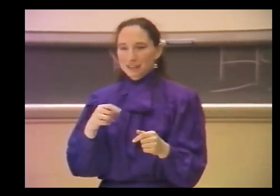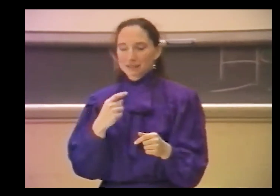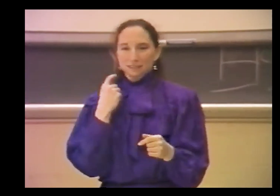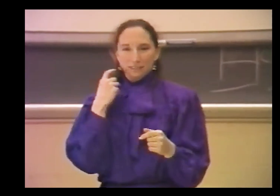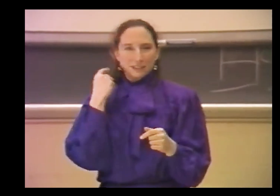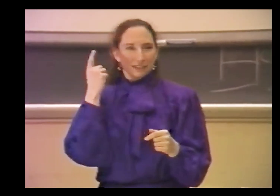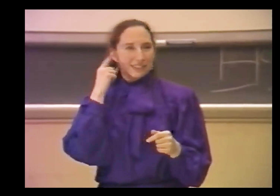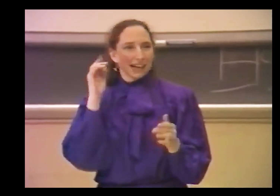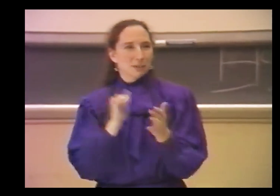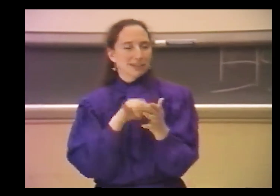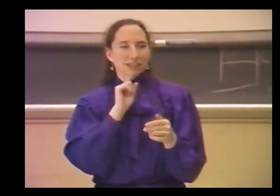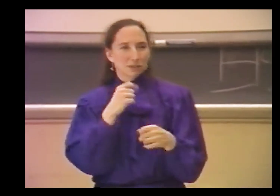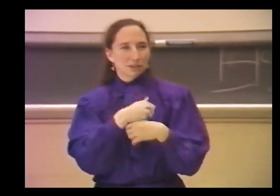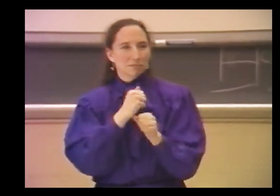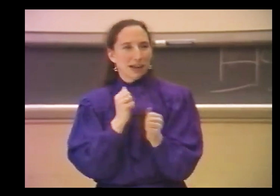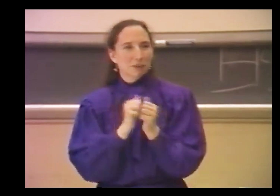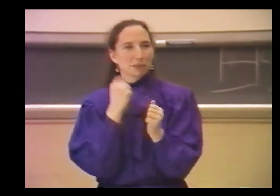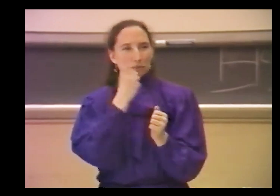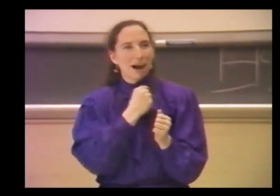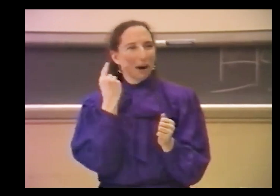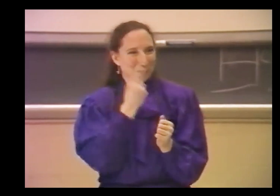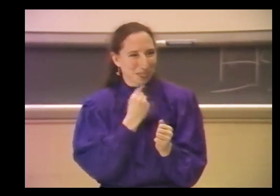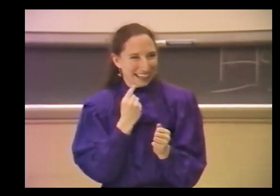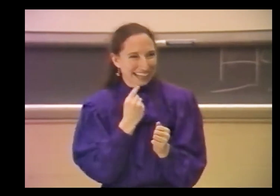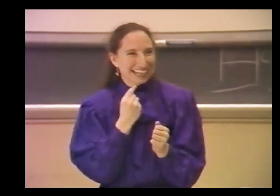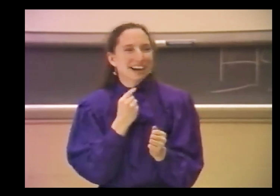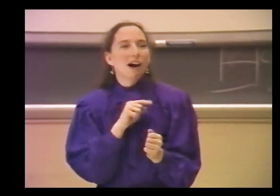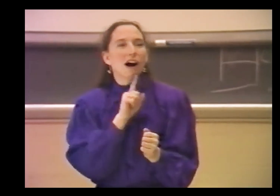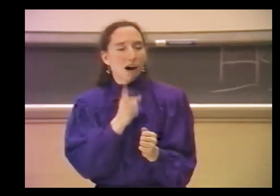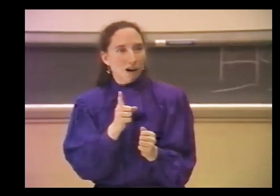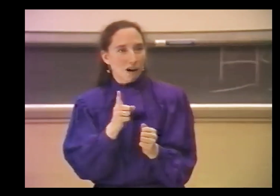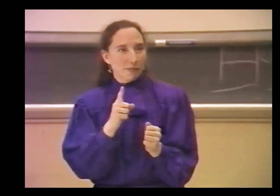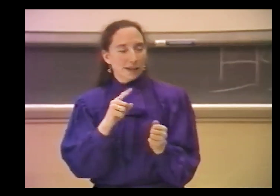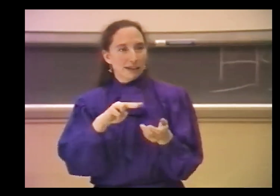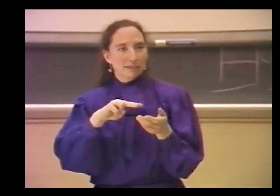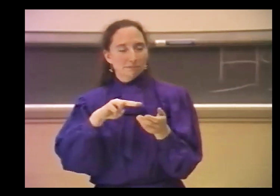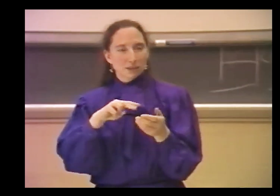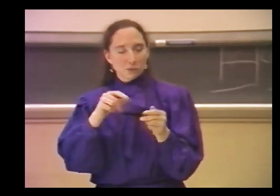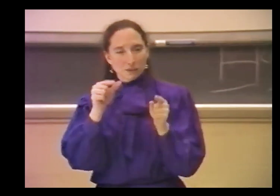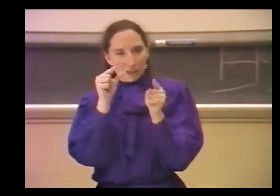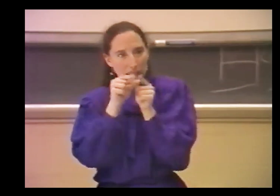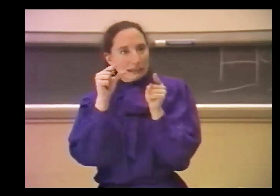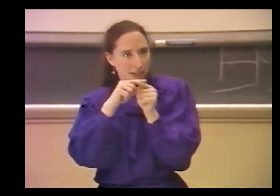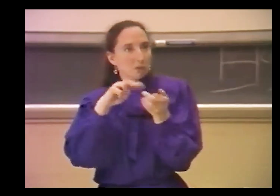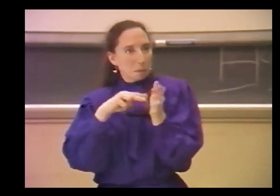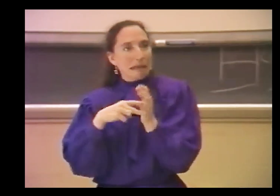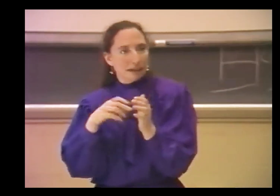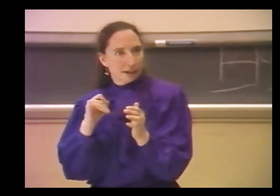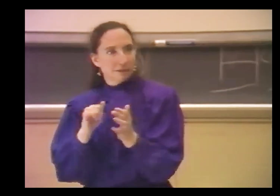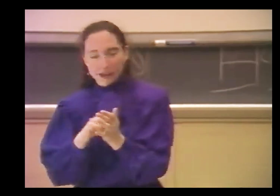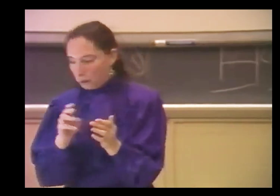the sounds that you just make with your mouth are the sort of the lexical meaning of that